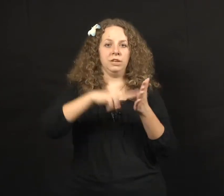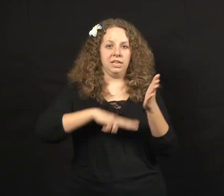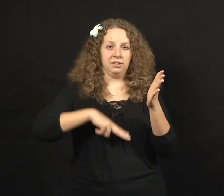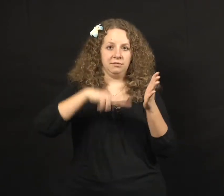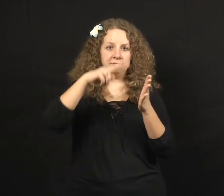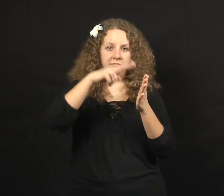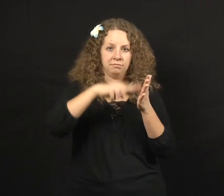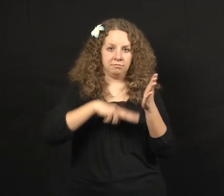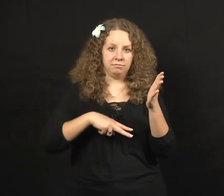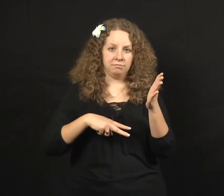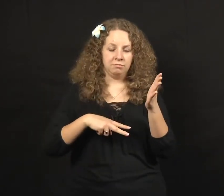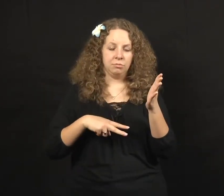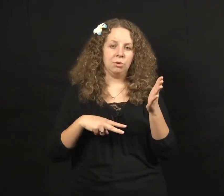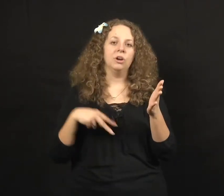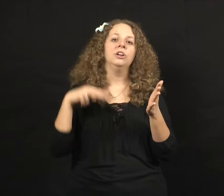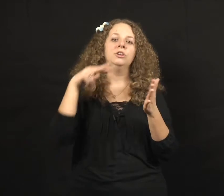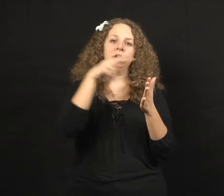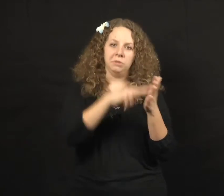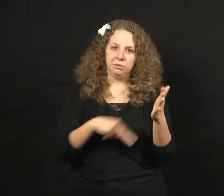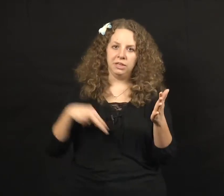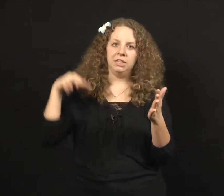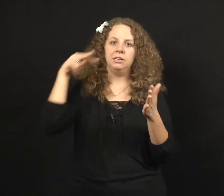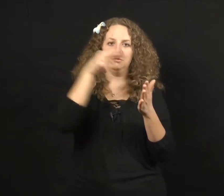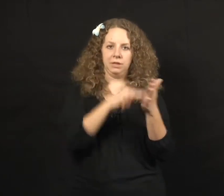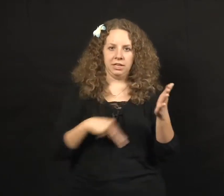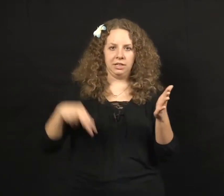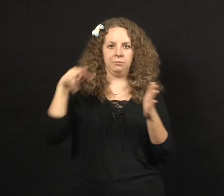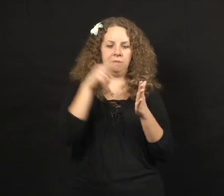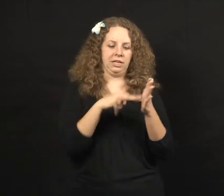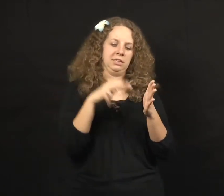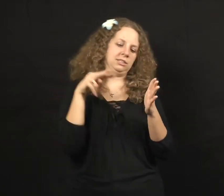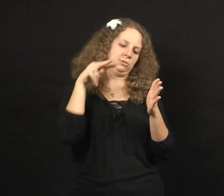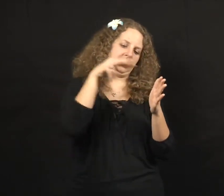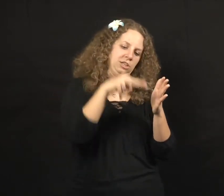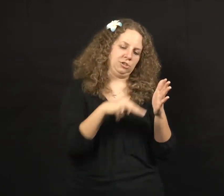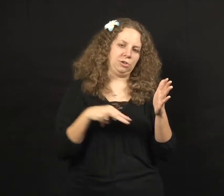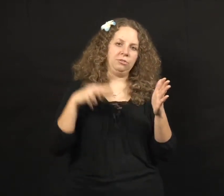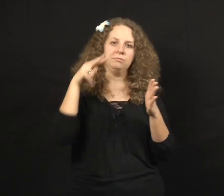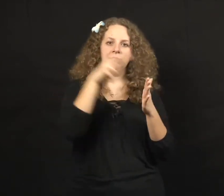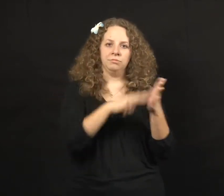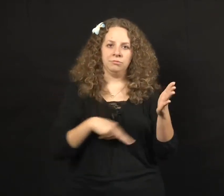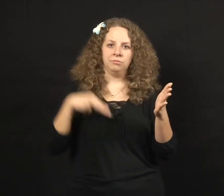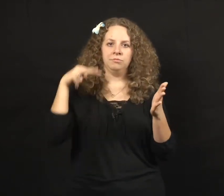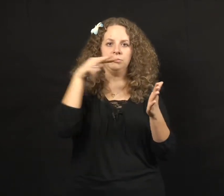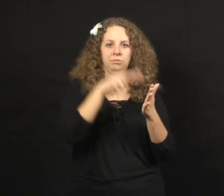read, or you can be reading and reading and reading because it's going in a circle.